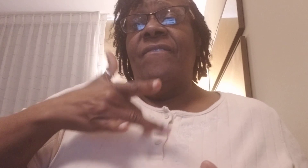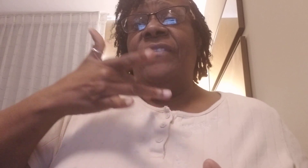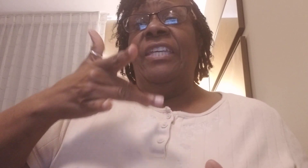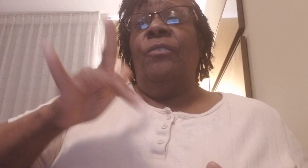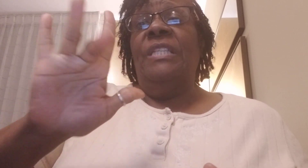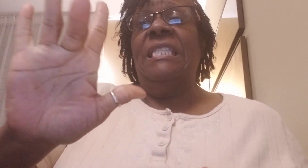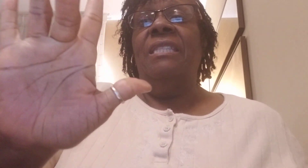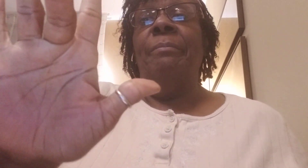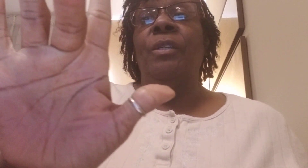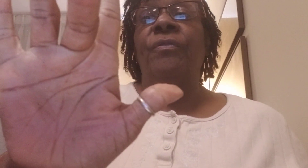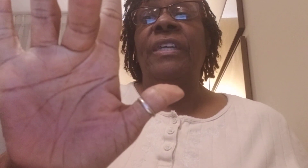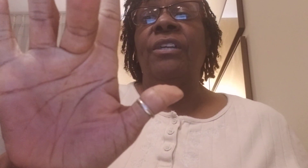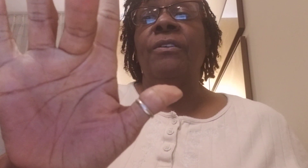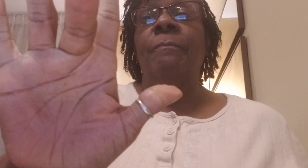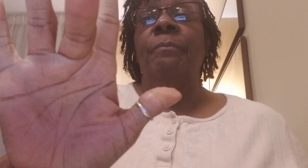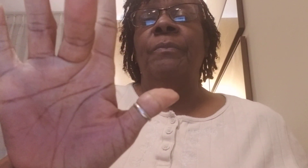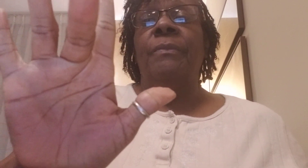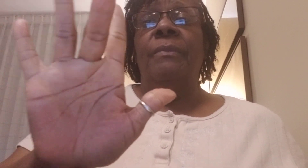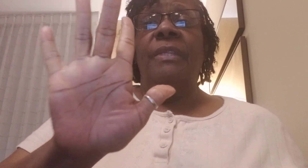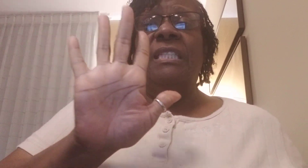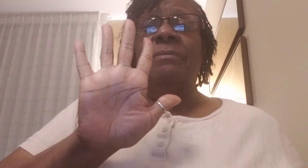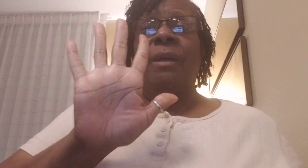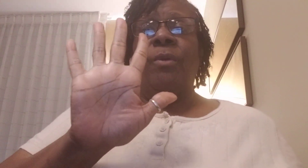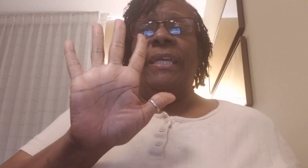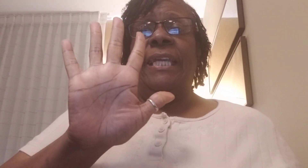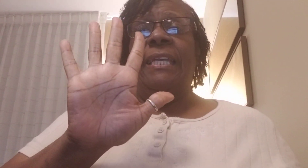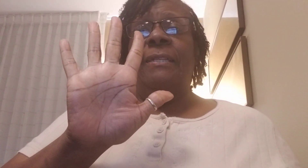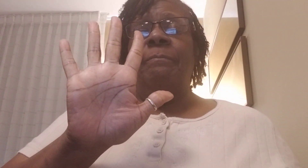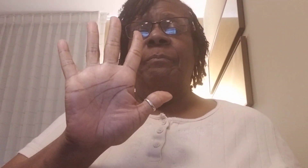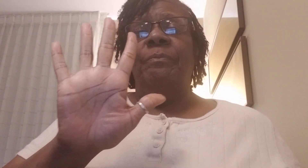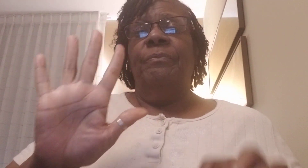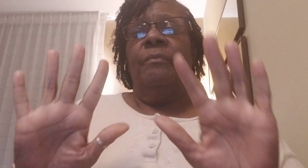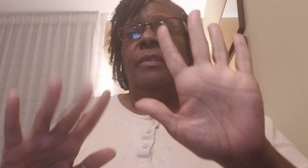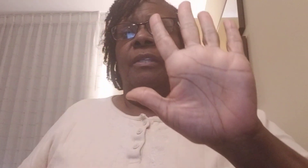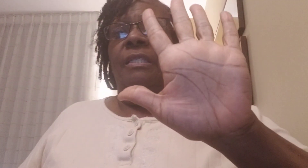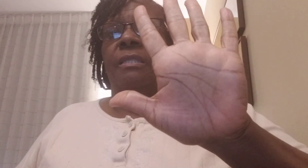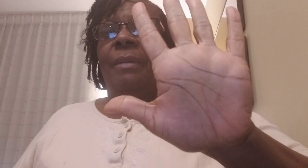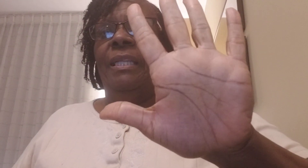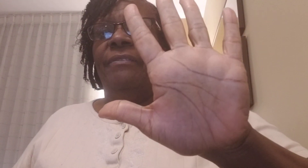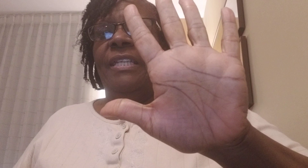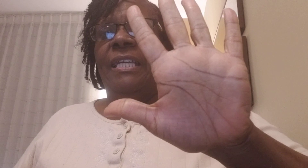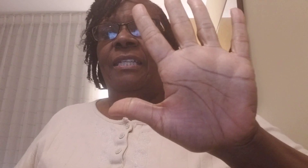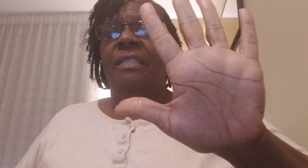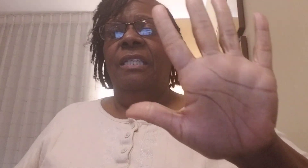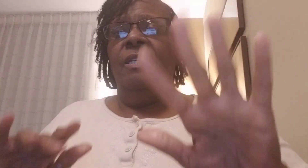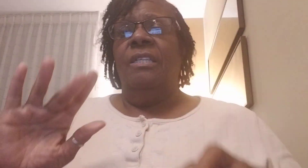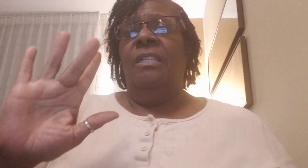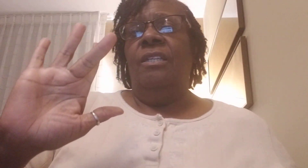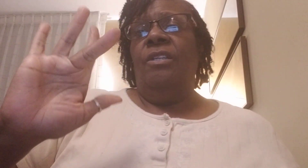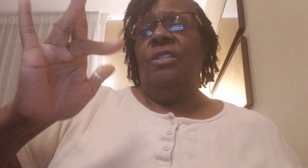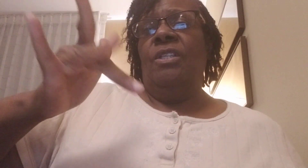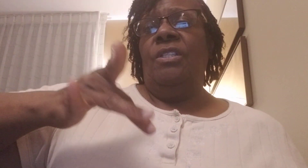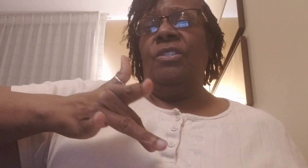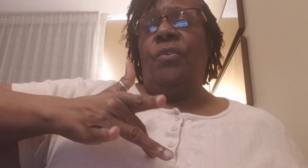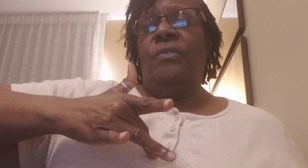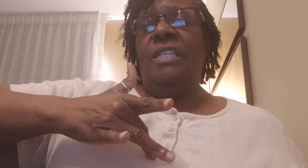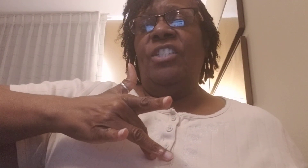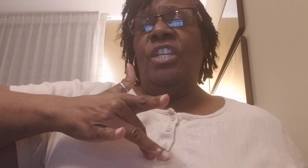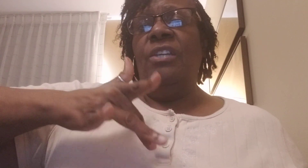feel this is the middle finger. This is my right hand. This is my left hand. So touch here